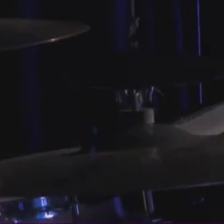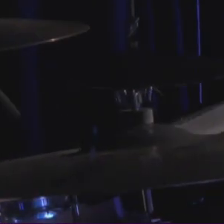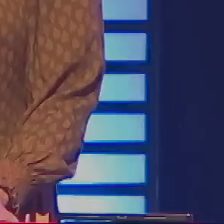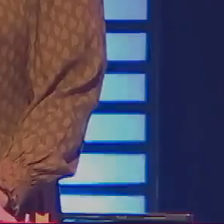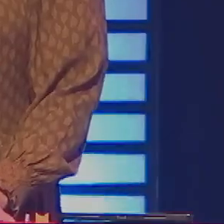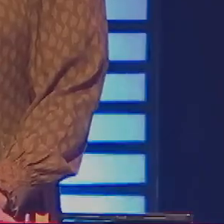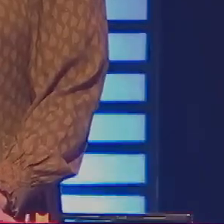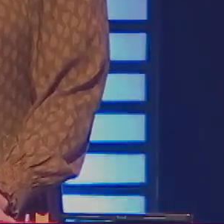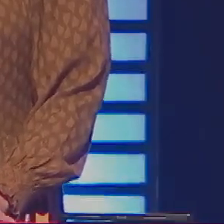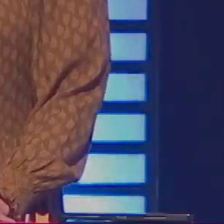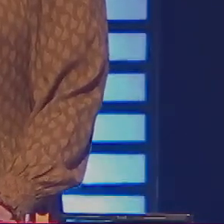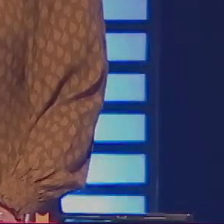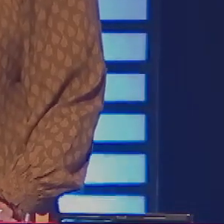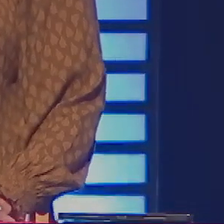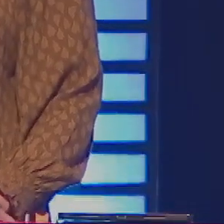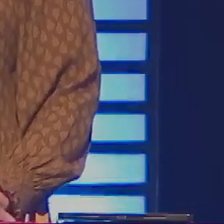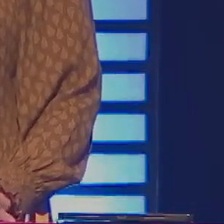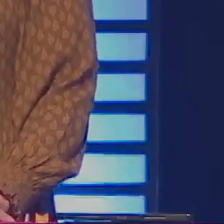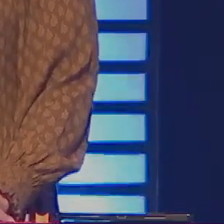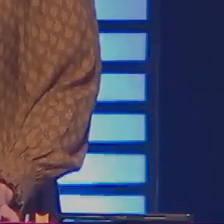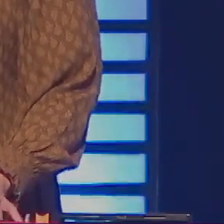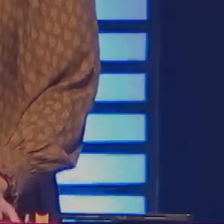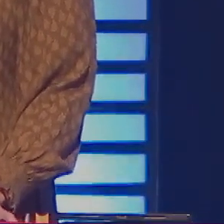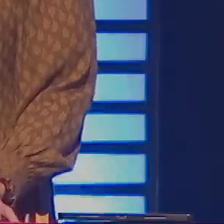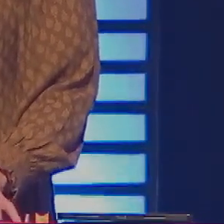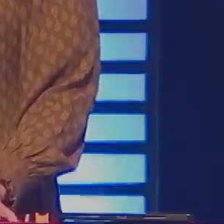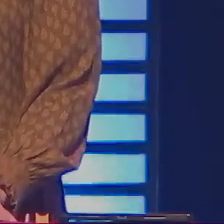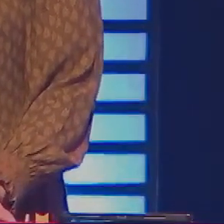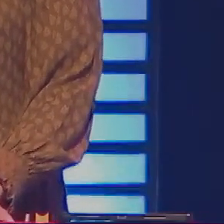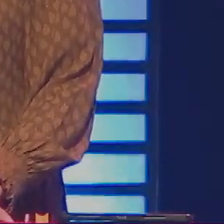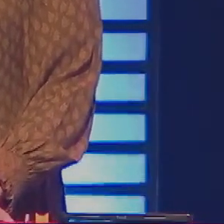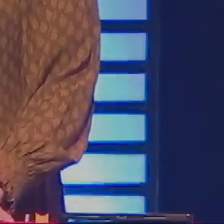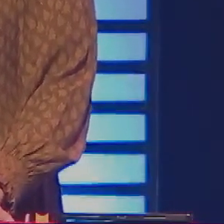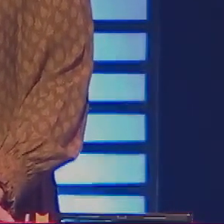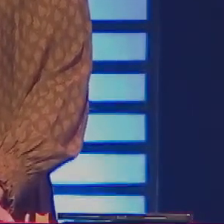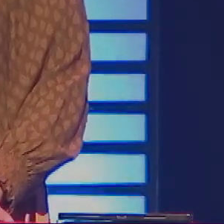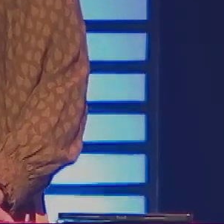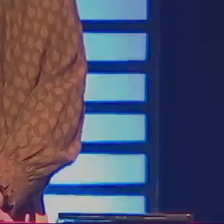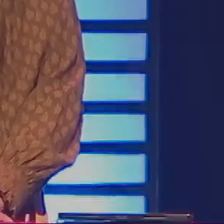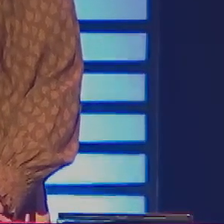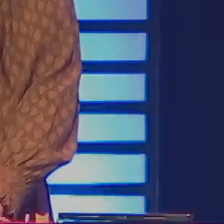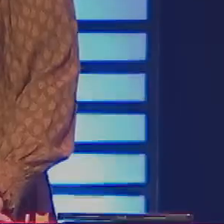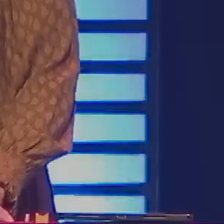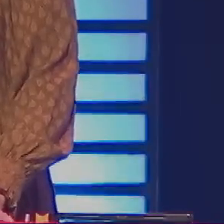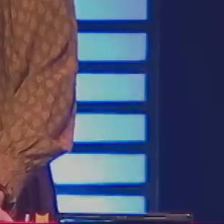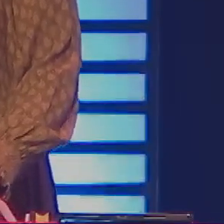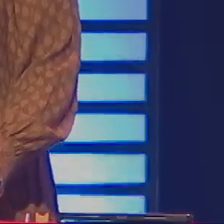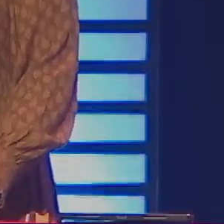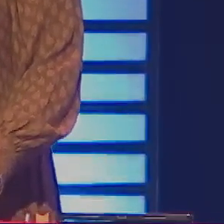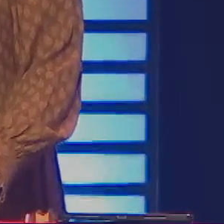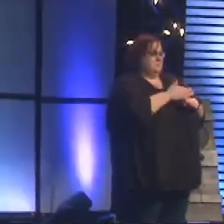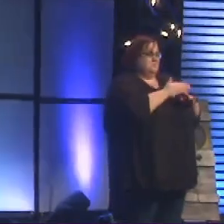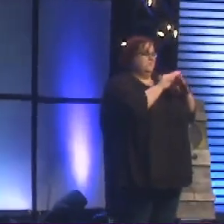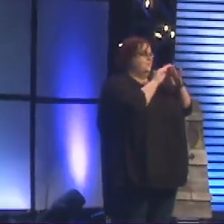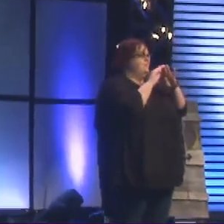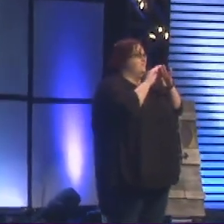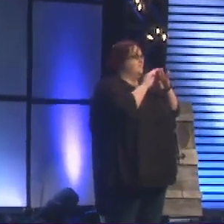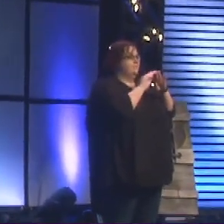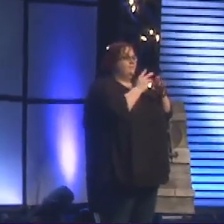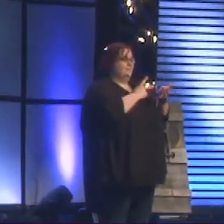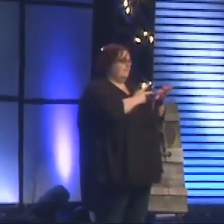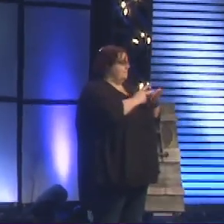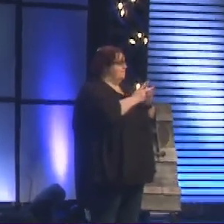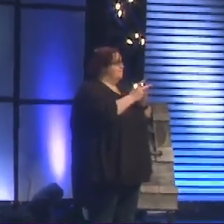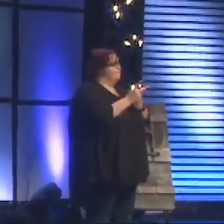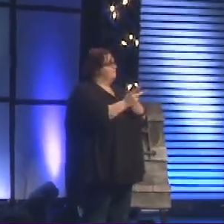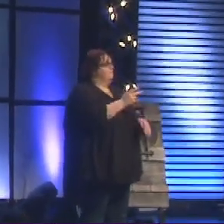through the fire. Love's my shield. This